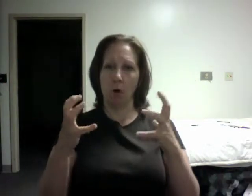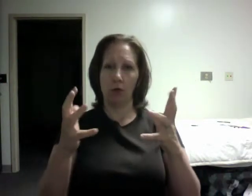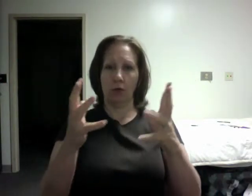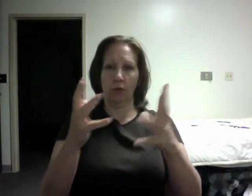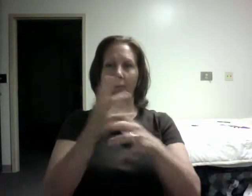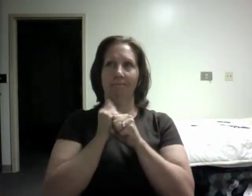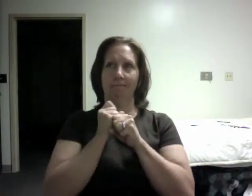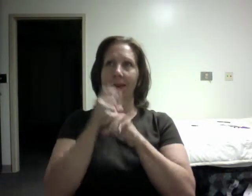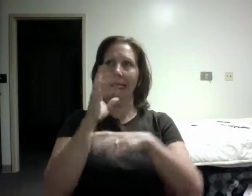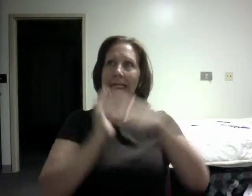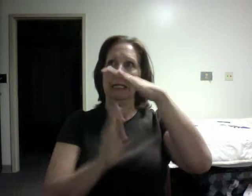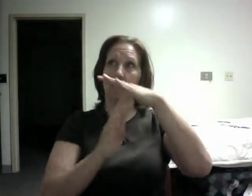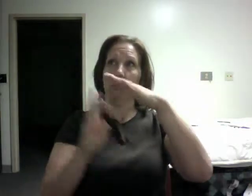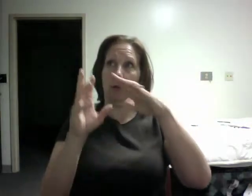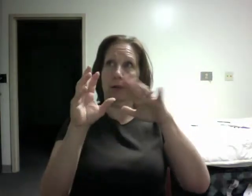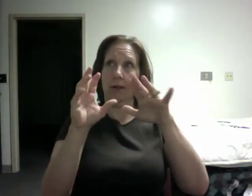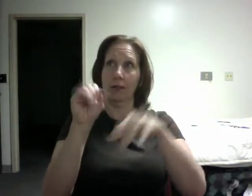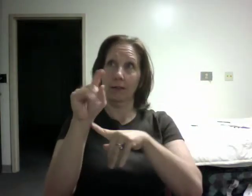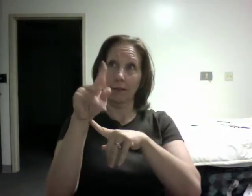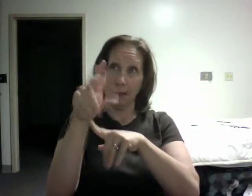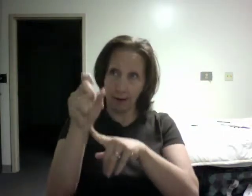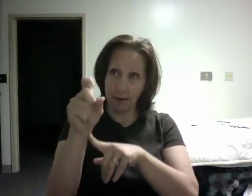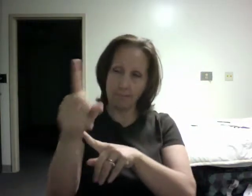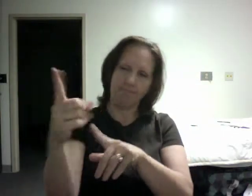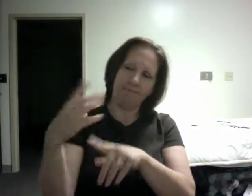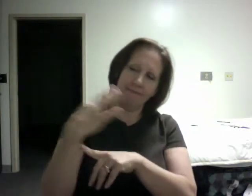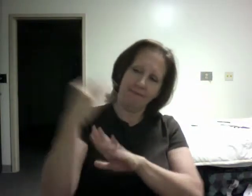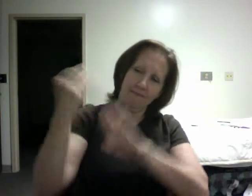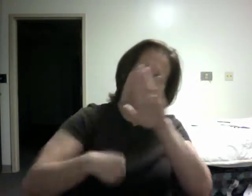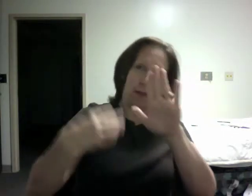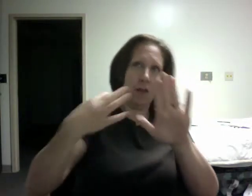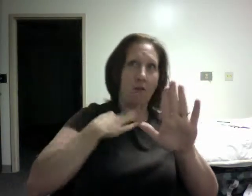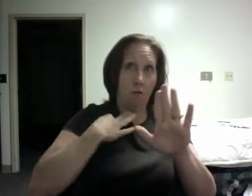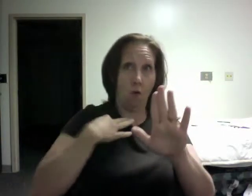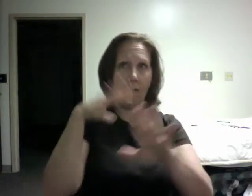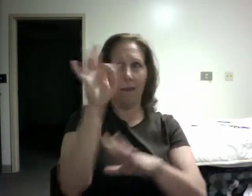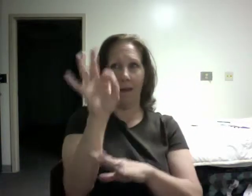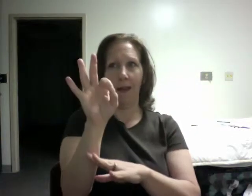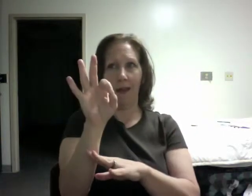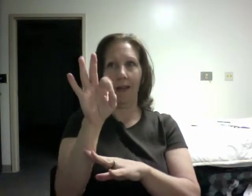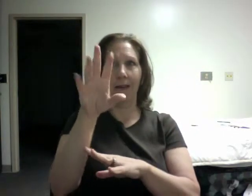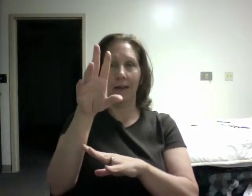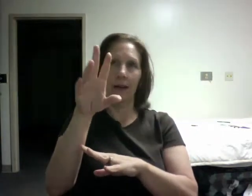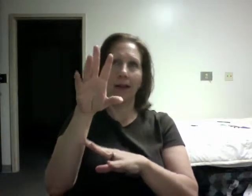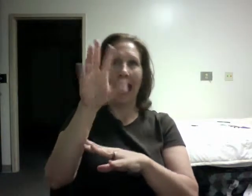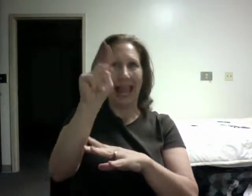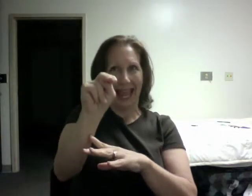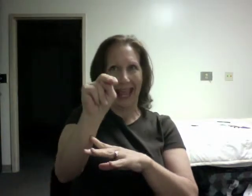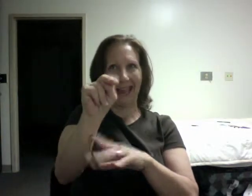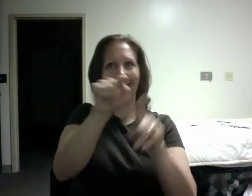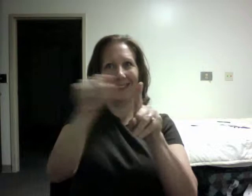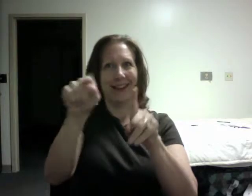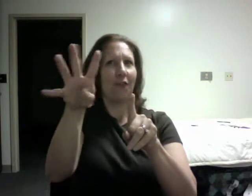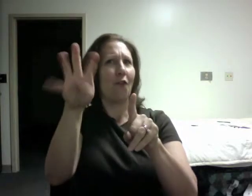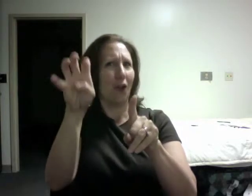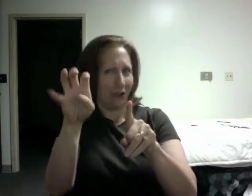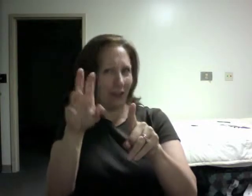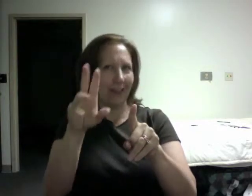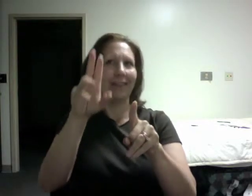an application for naturalization, Form N-400. Either the individuals themselves or